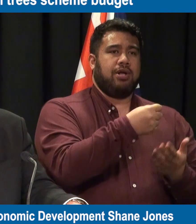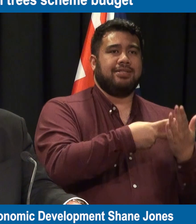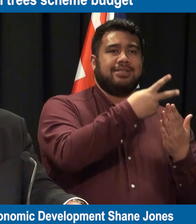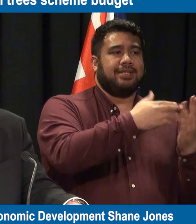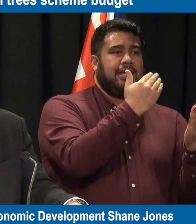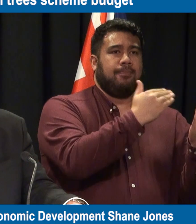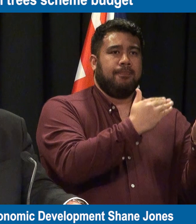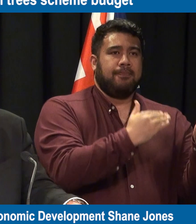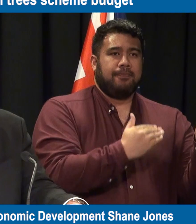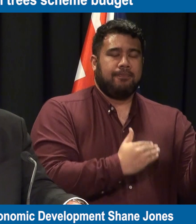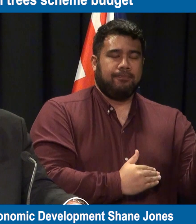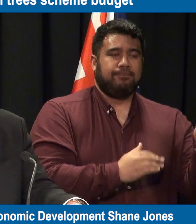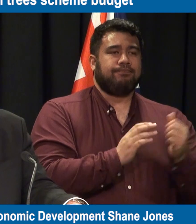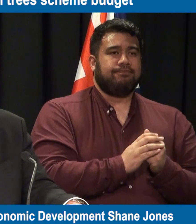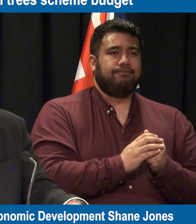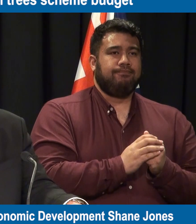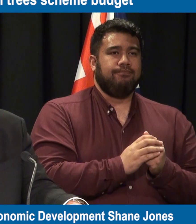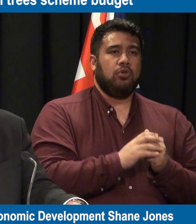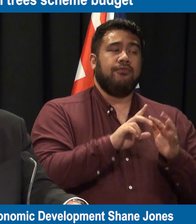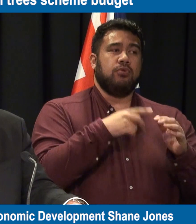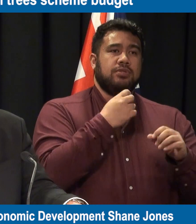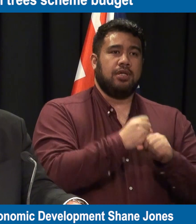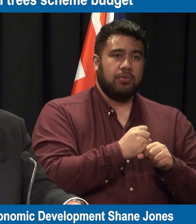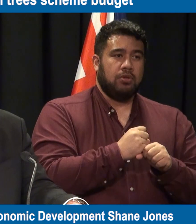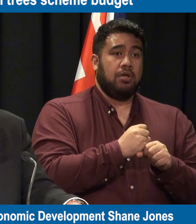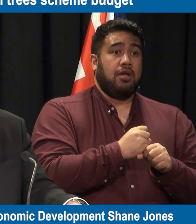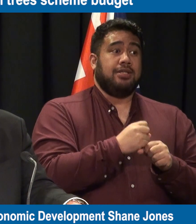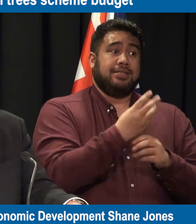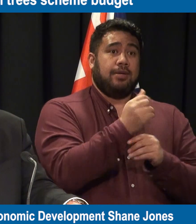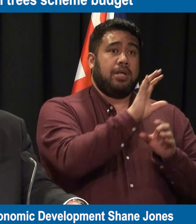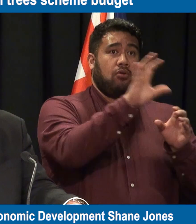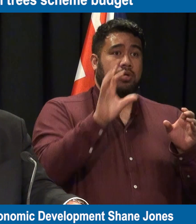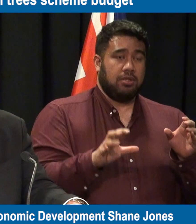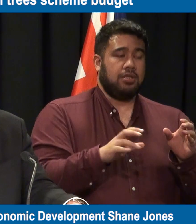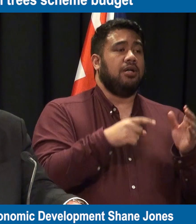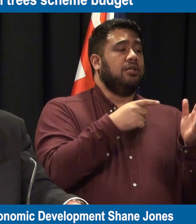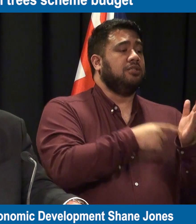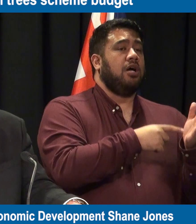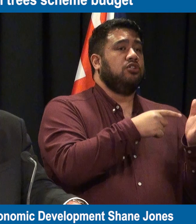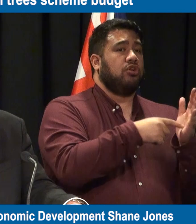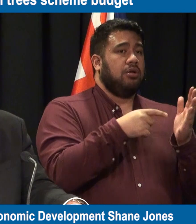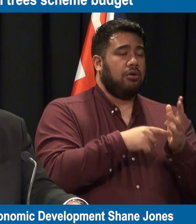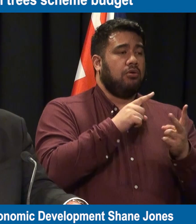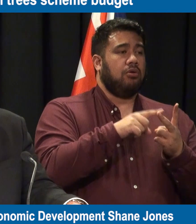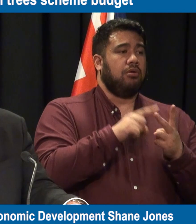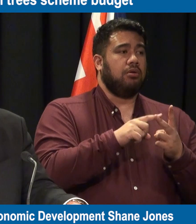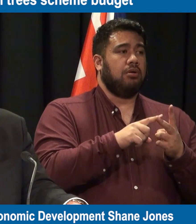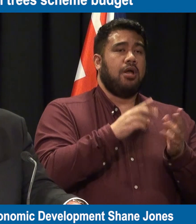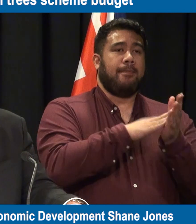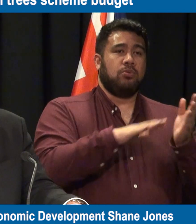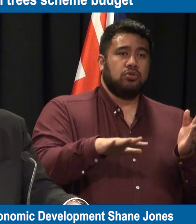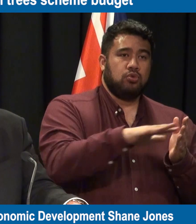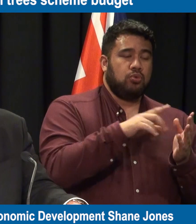We are focused on the surge regions. I remind you, the surge regions, Taitokiro, Tairāwhiti, Manawatu, Whanganui,